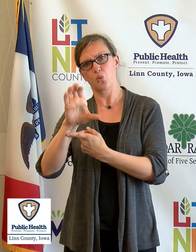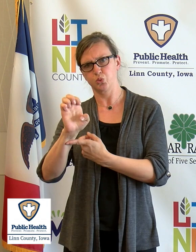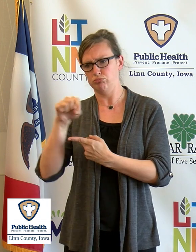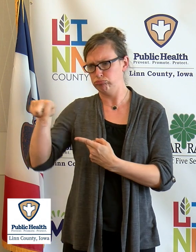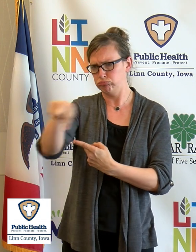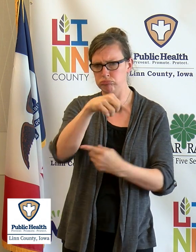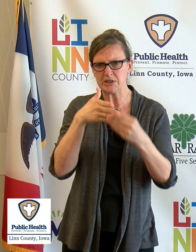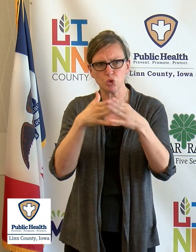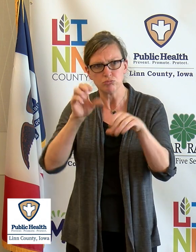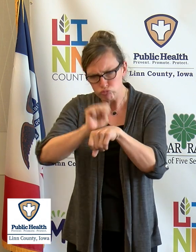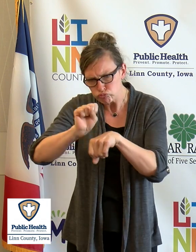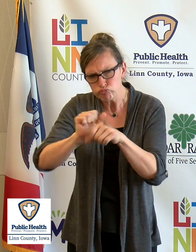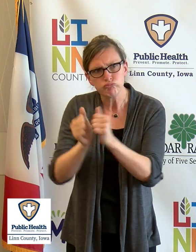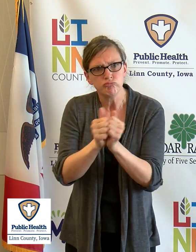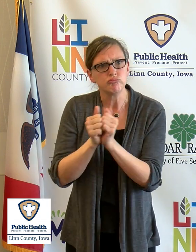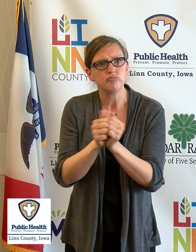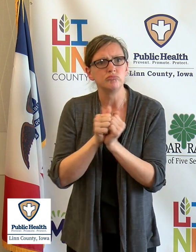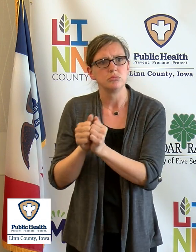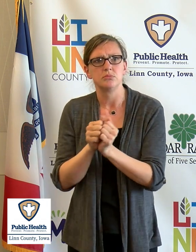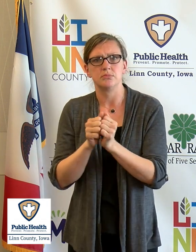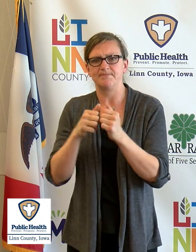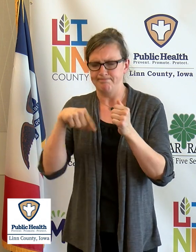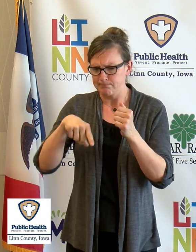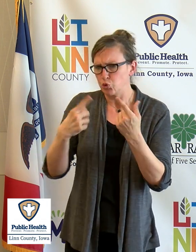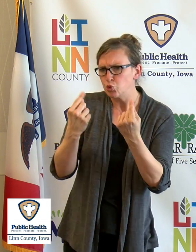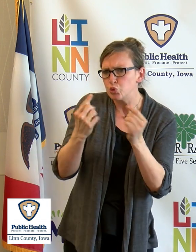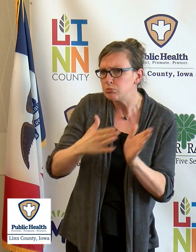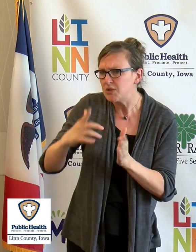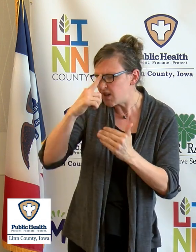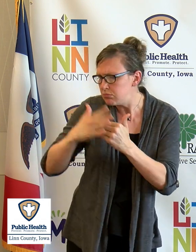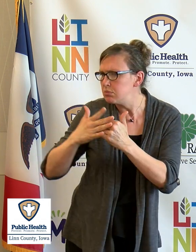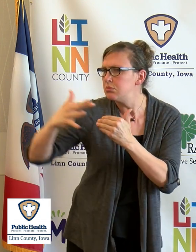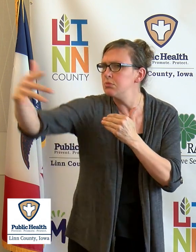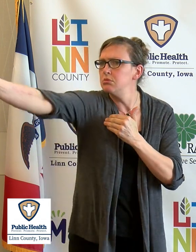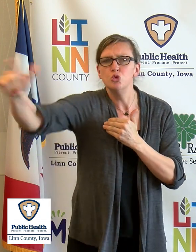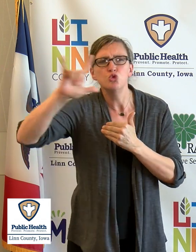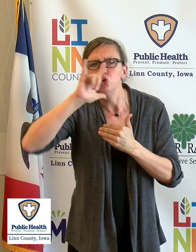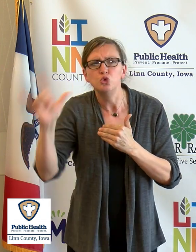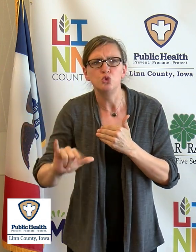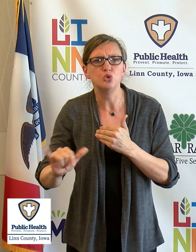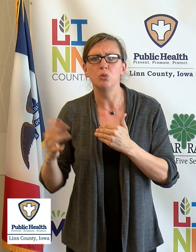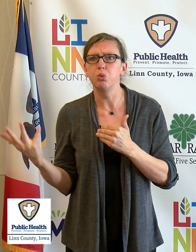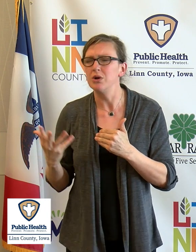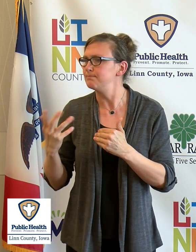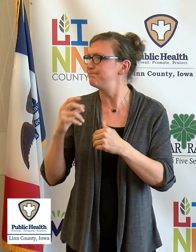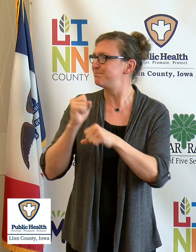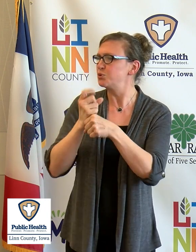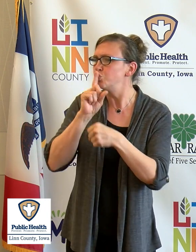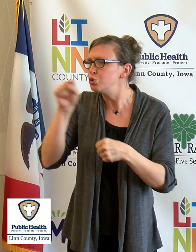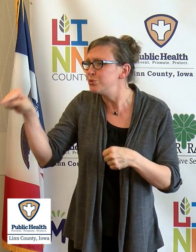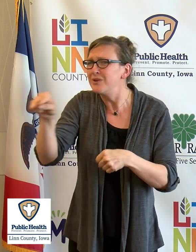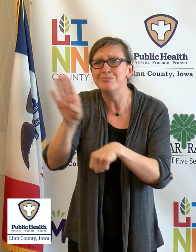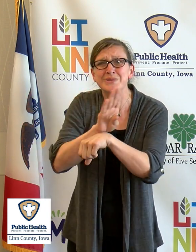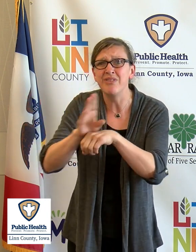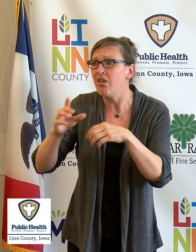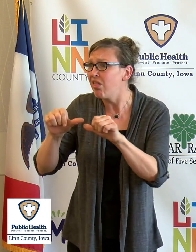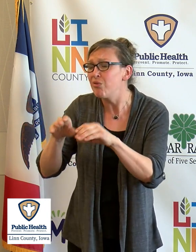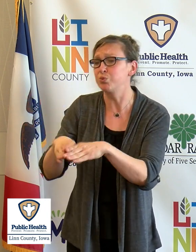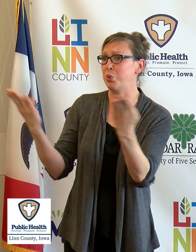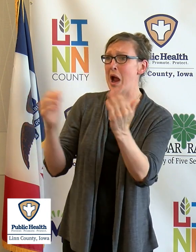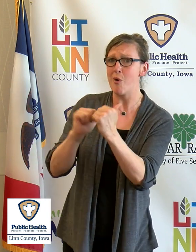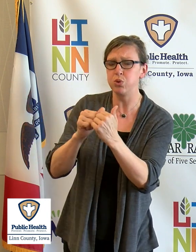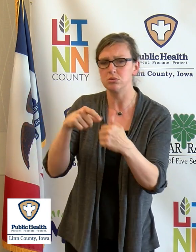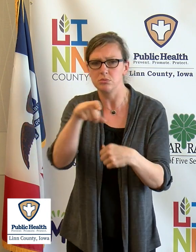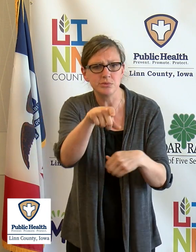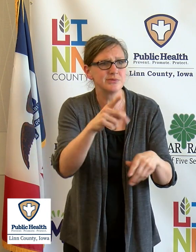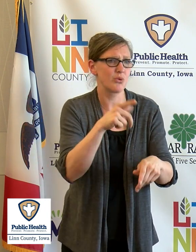to proactively identify needs and devise solutions and recommendations for decision makers. And as I stated, while we're